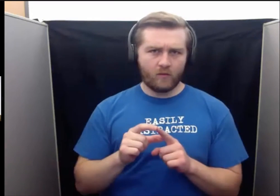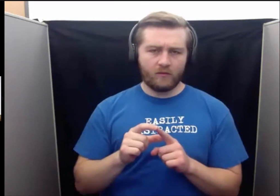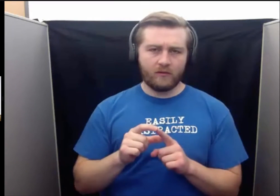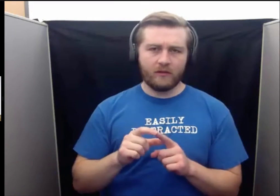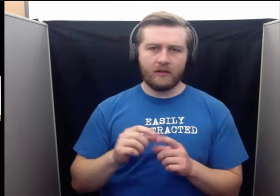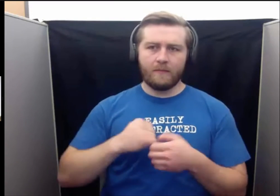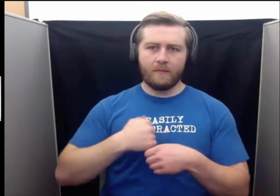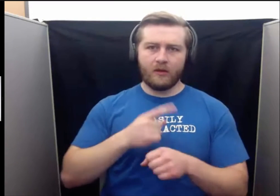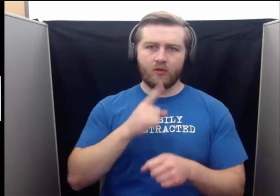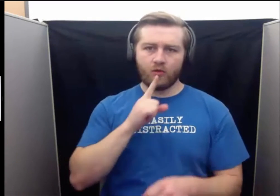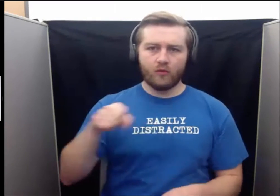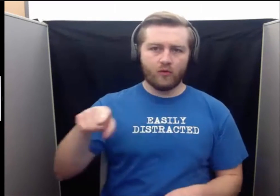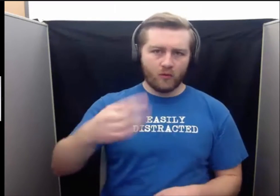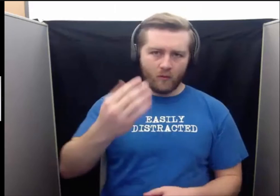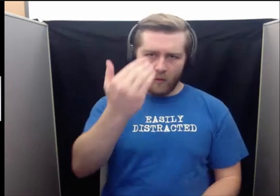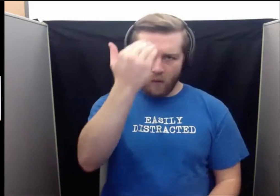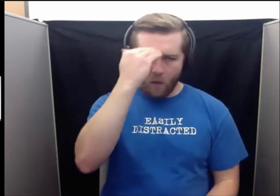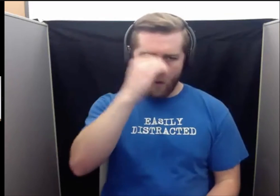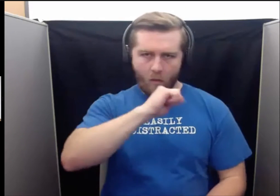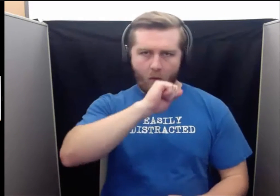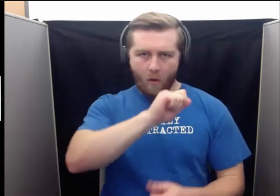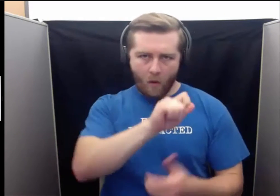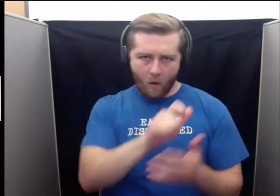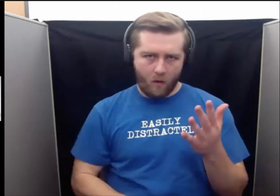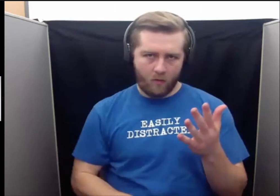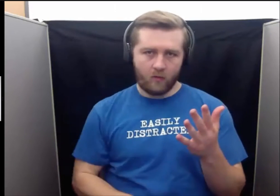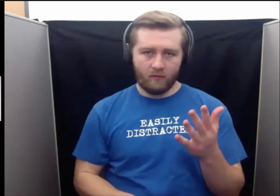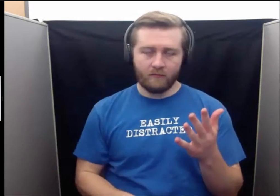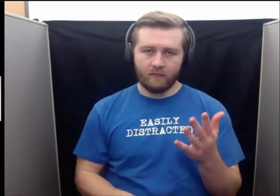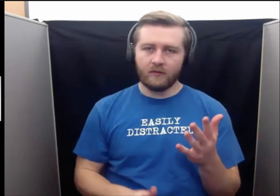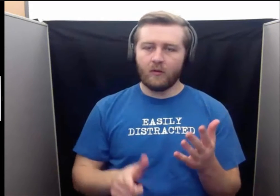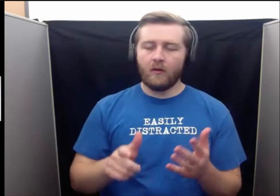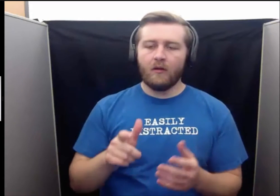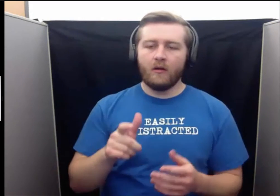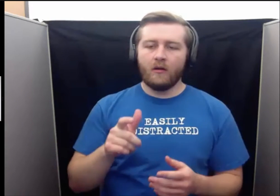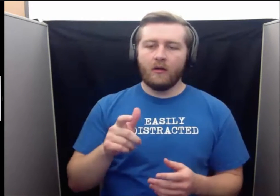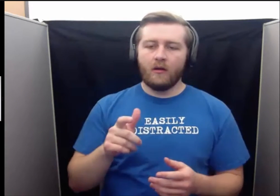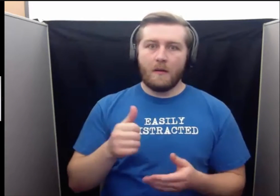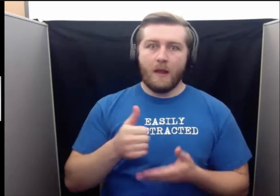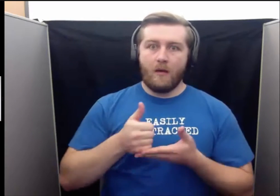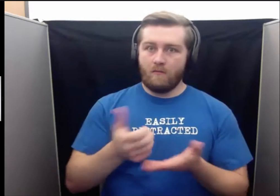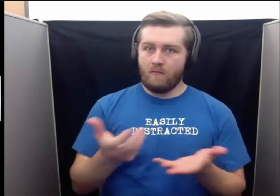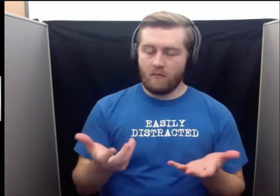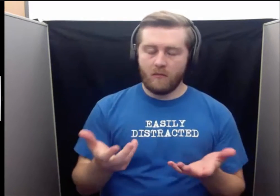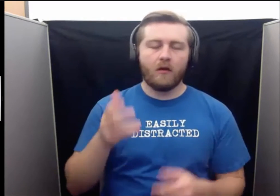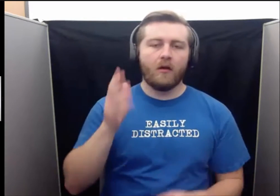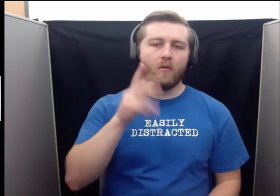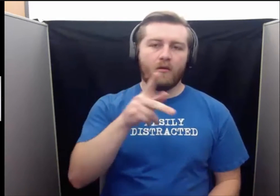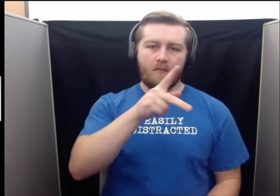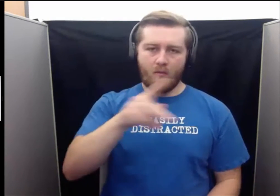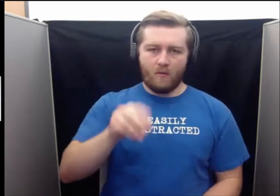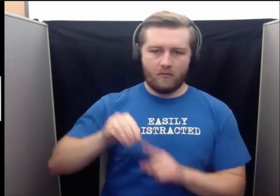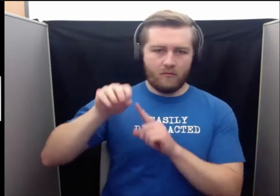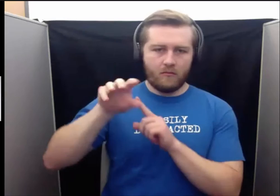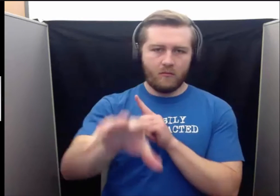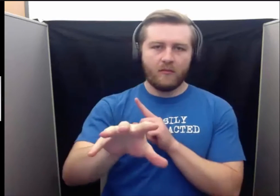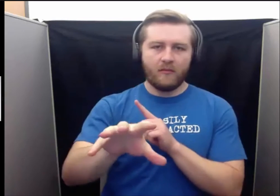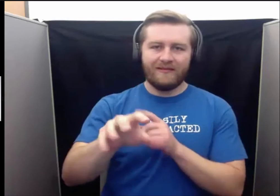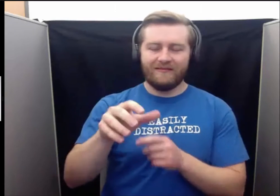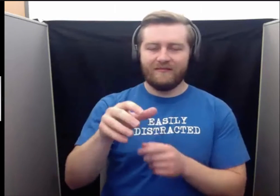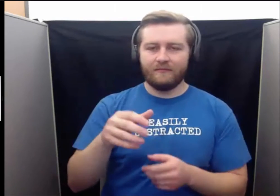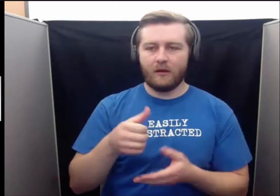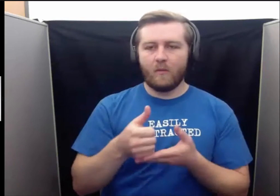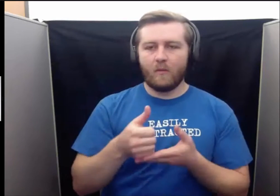So what I've got is a presentation here, a PowerPoint. We're going to put it up here. It's not real dark because of the light, but you should be able to see